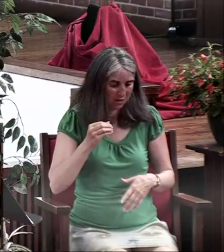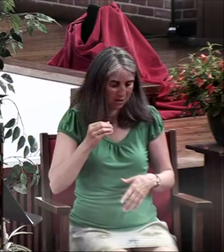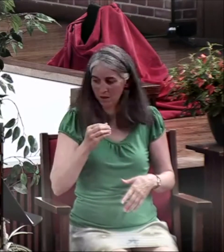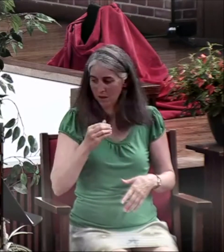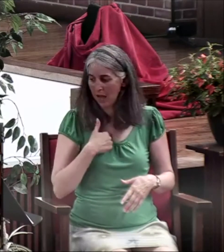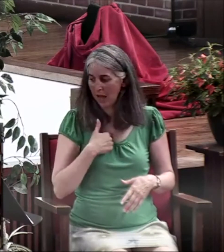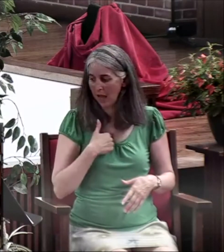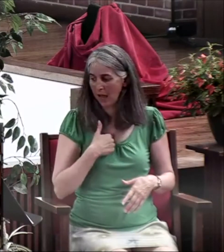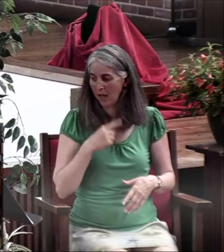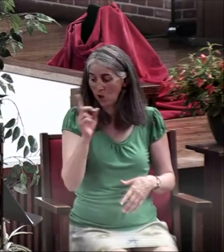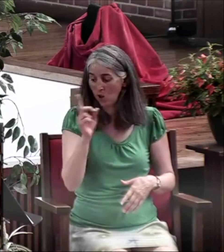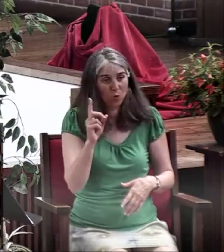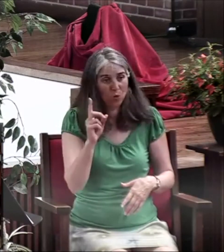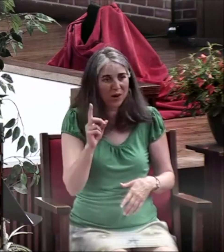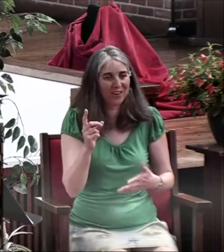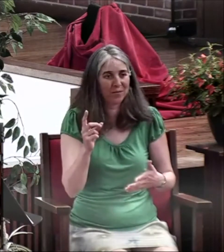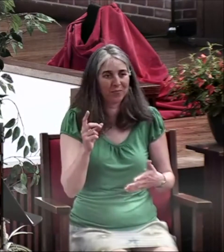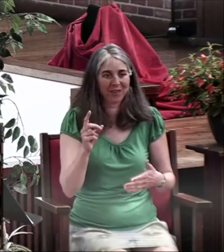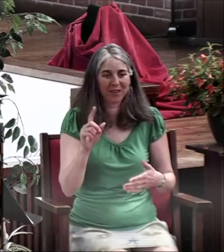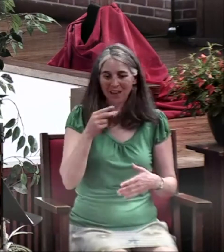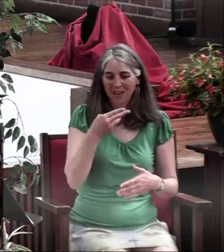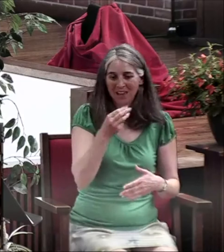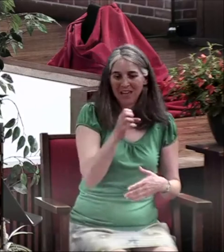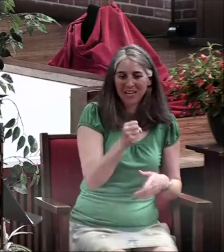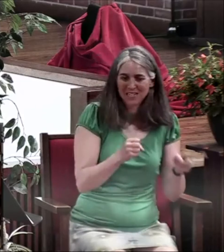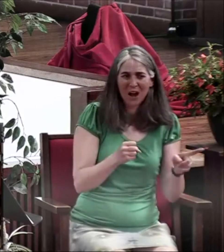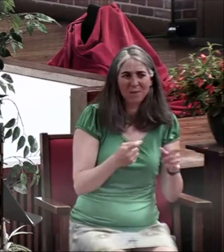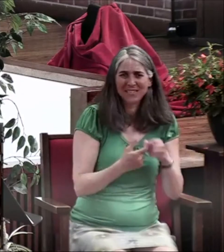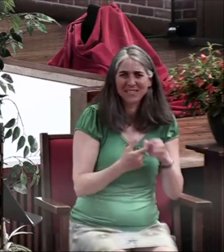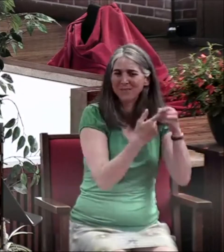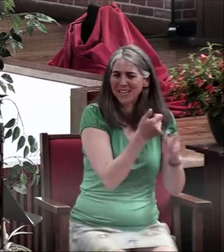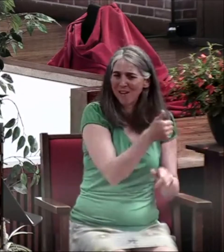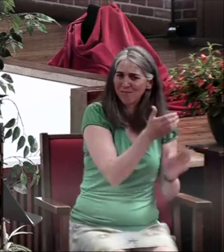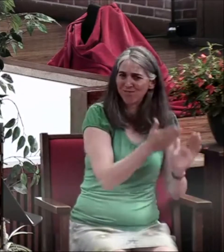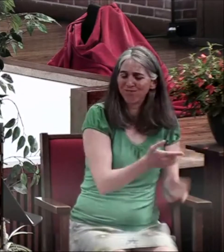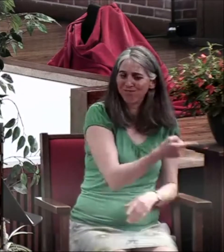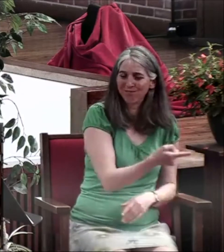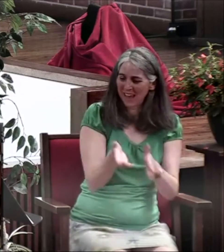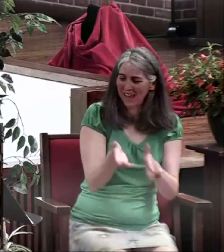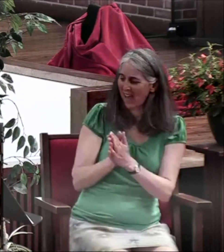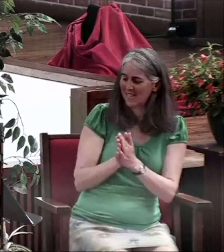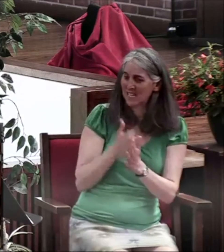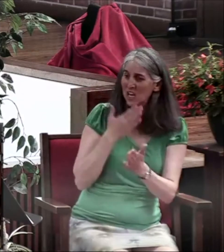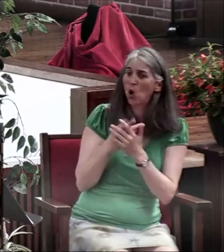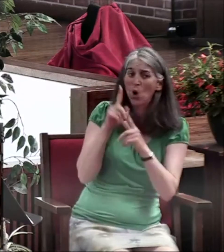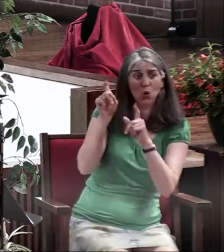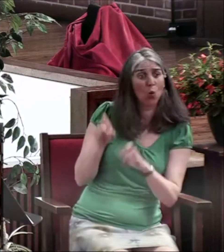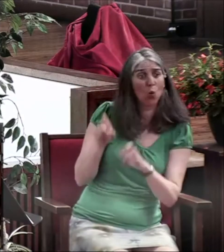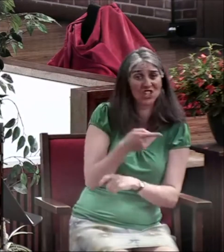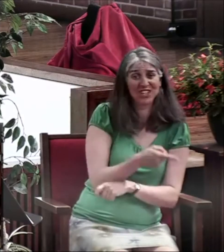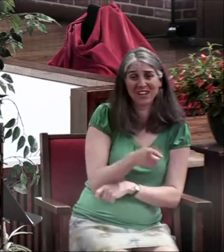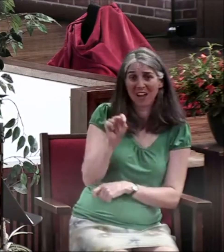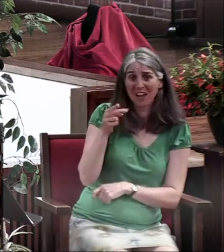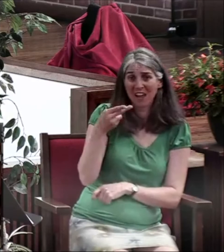interesting statement because Thomas, and we always jump on Thomas's back for being the doubter, but you know what? He asks some good questions.